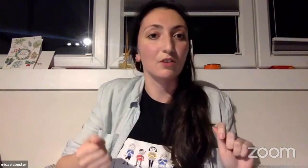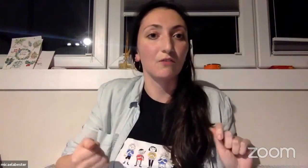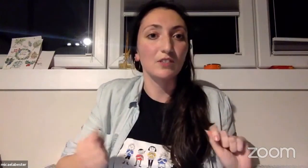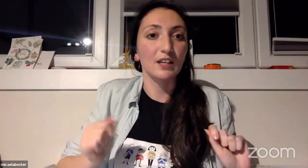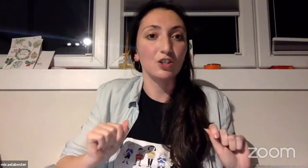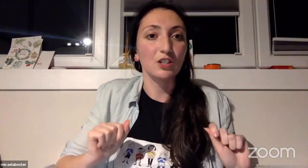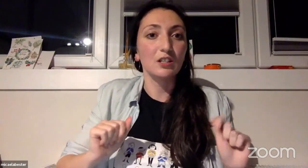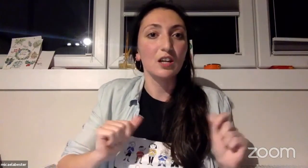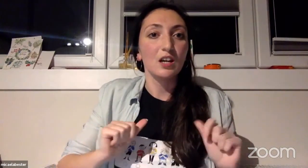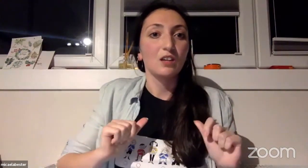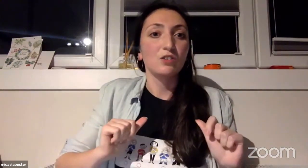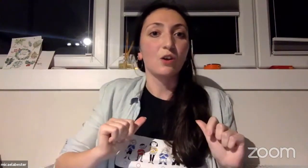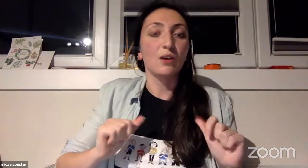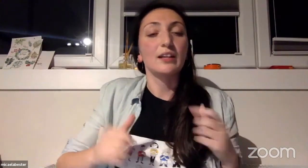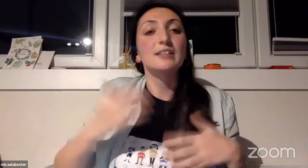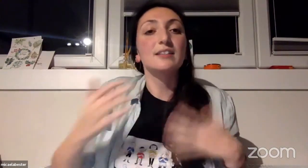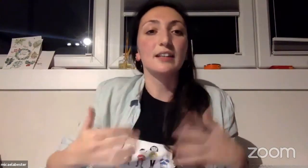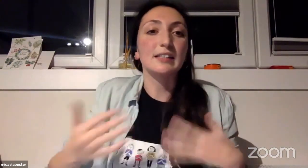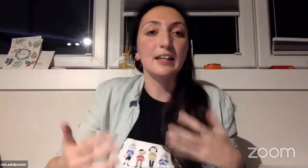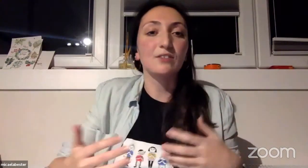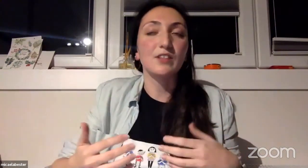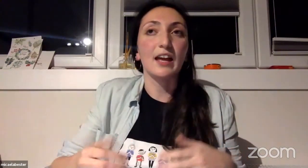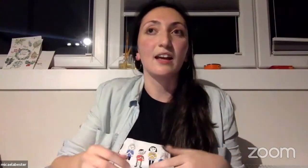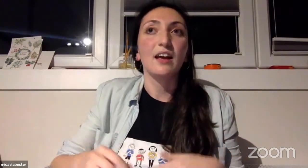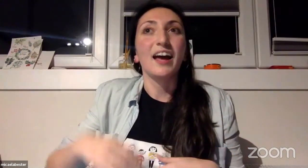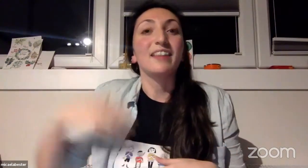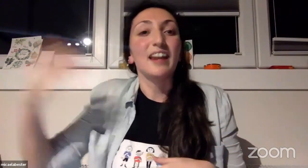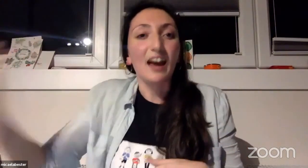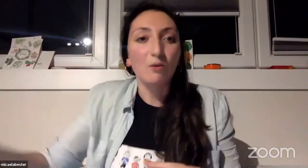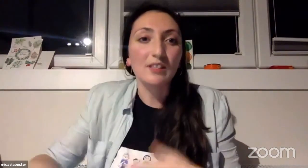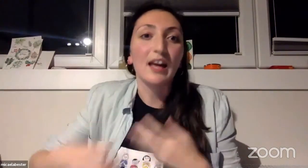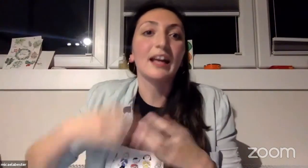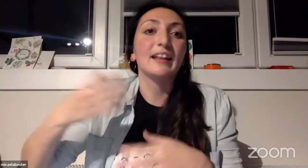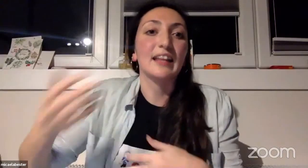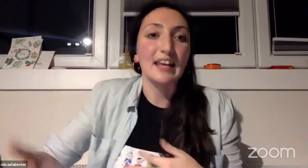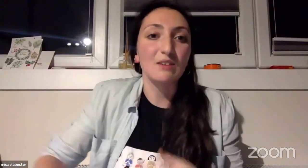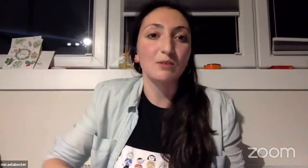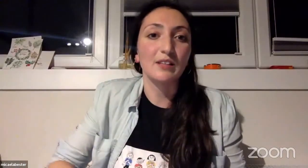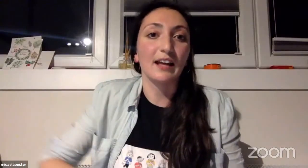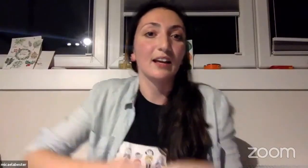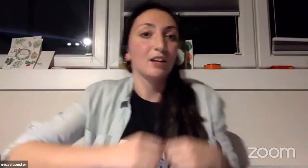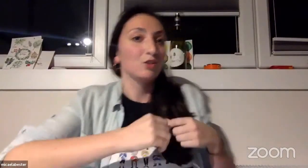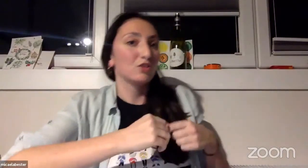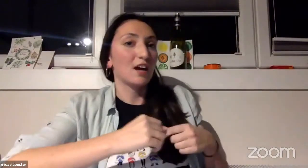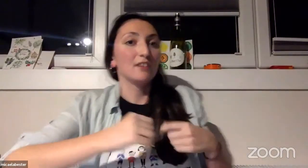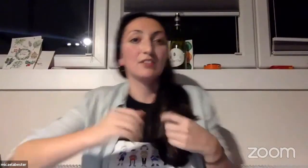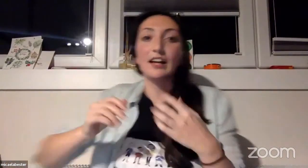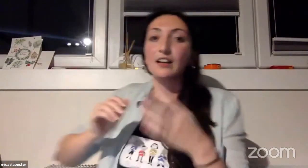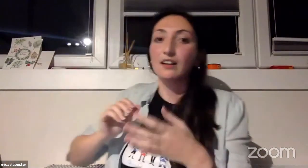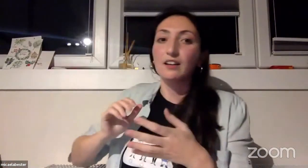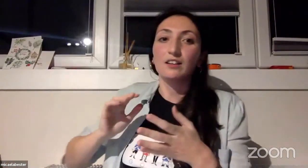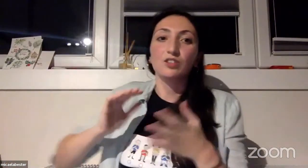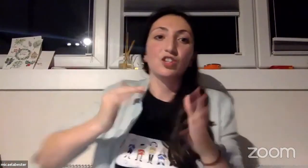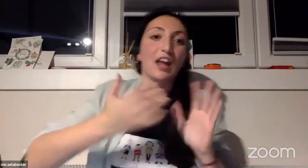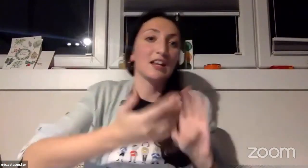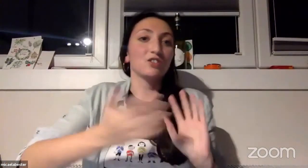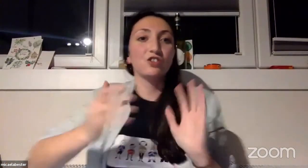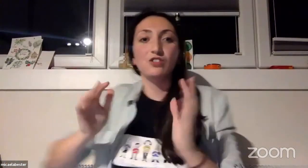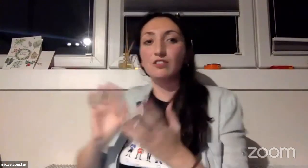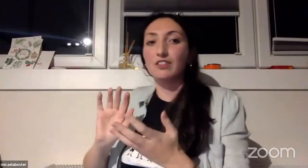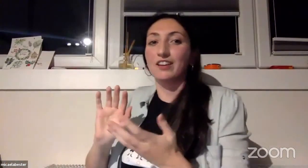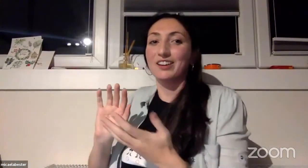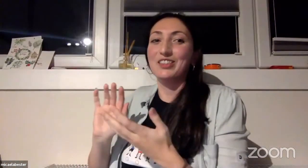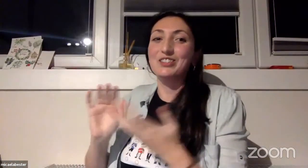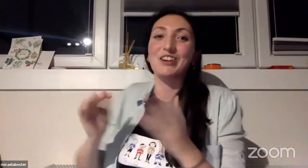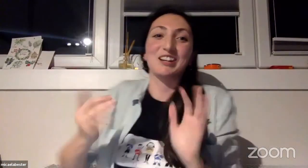parts of the conversation. So it's, instead of saying, and then I was like, and then he was like, you just kind of like